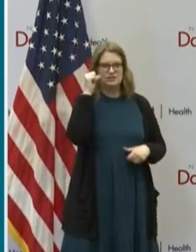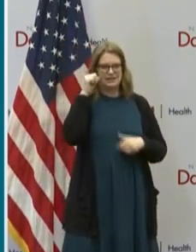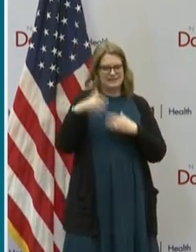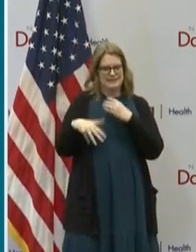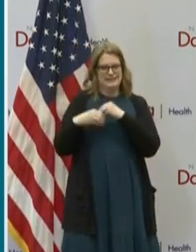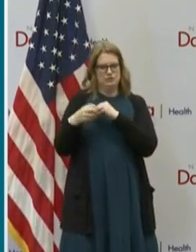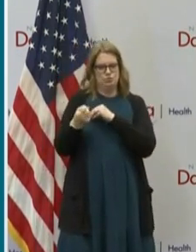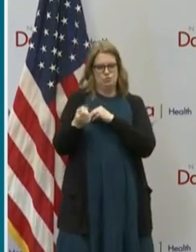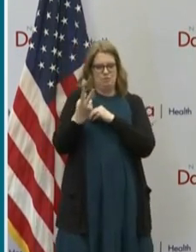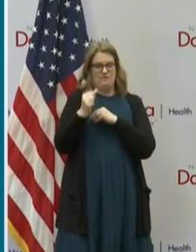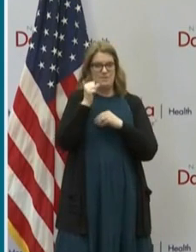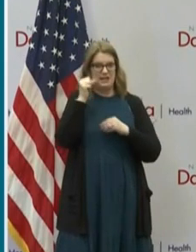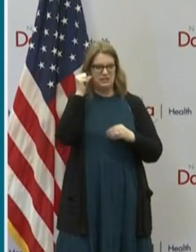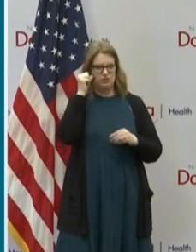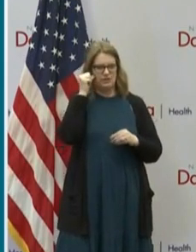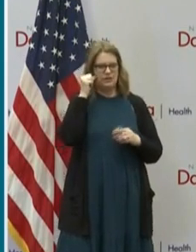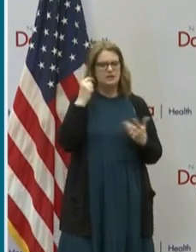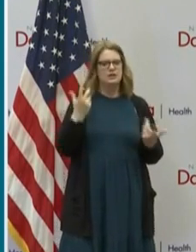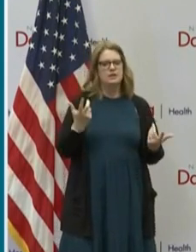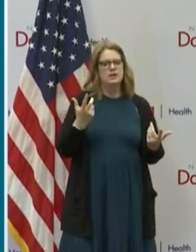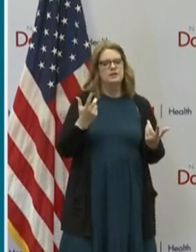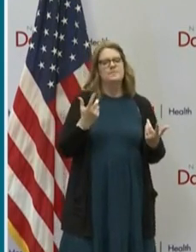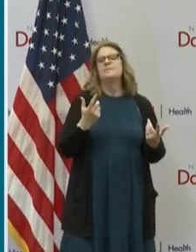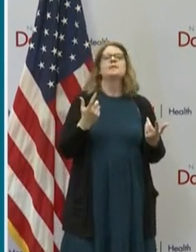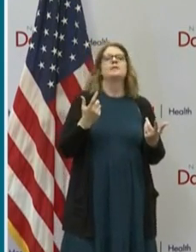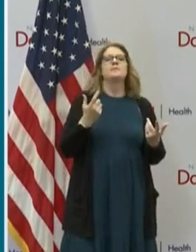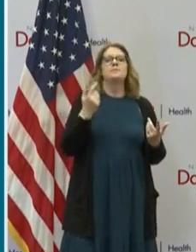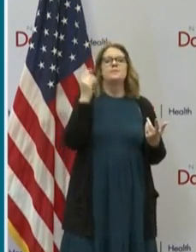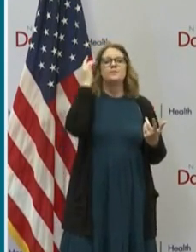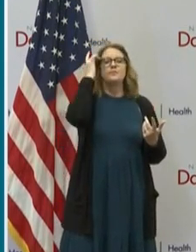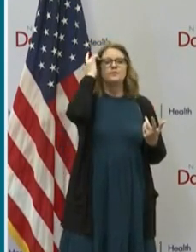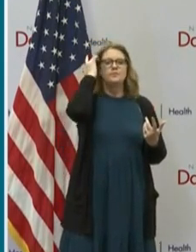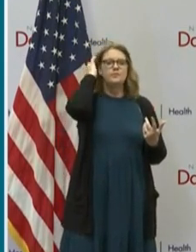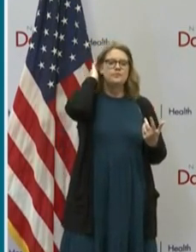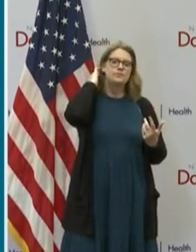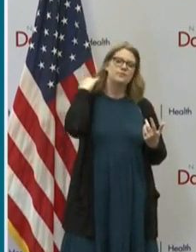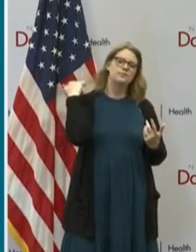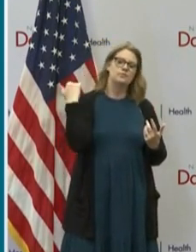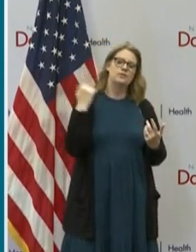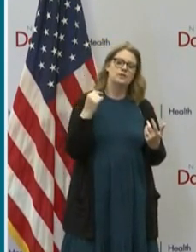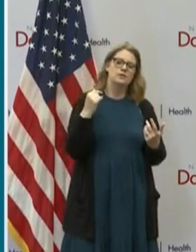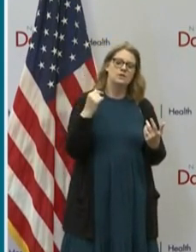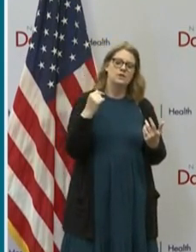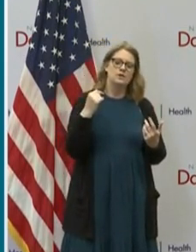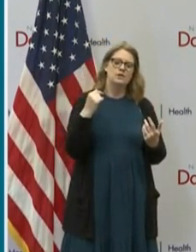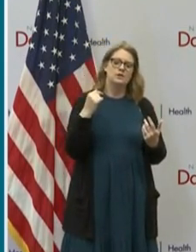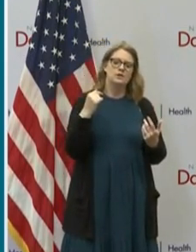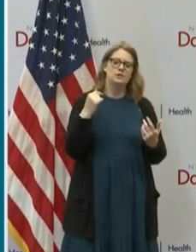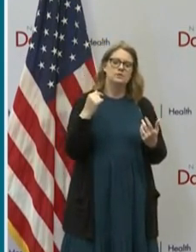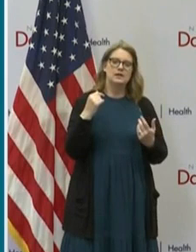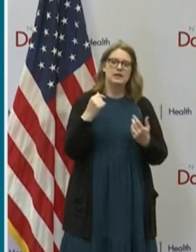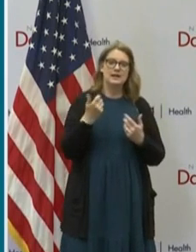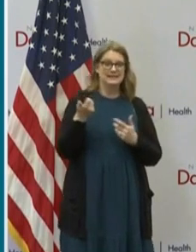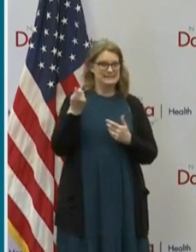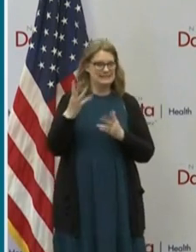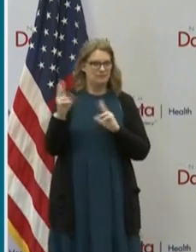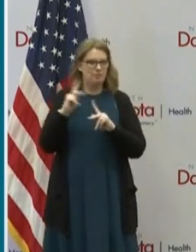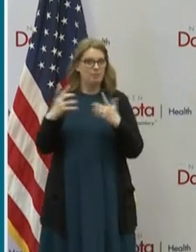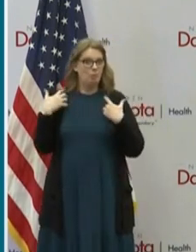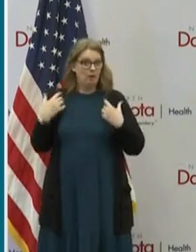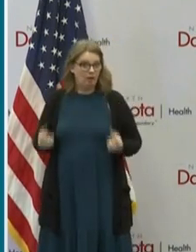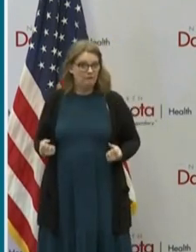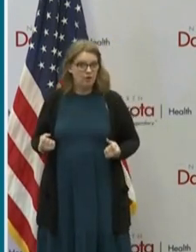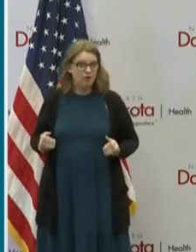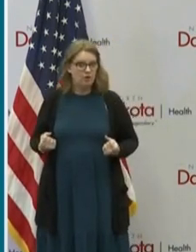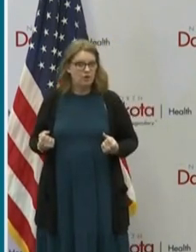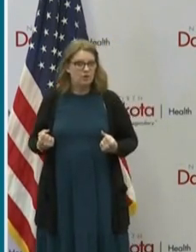yesterday. And how we got to that was that we had a number of recoveries,